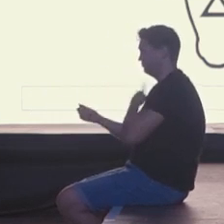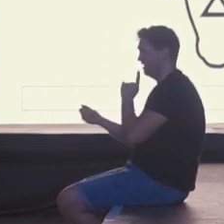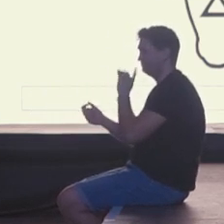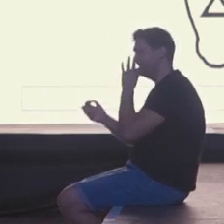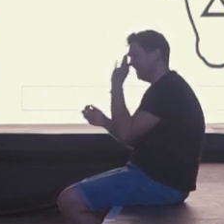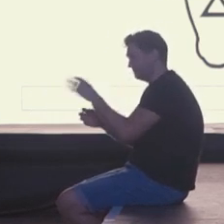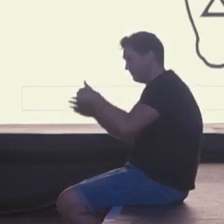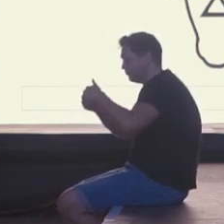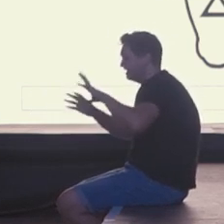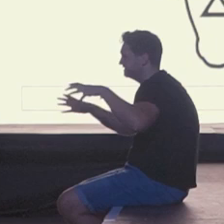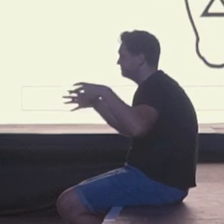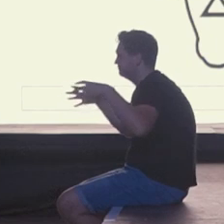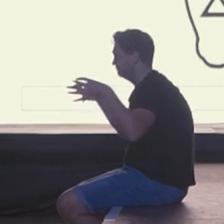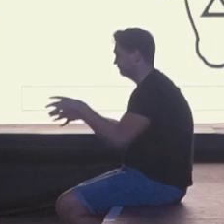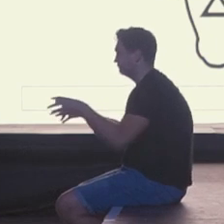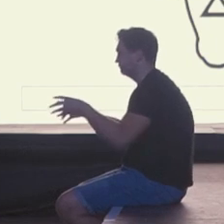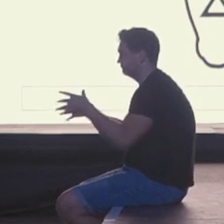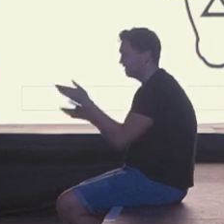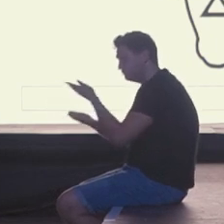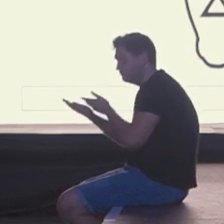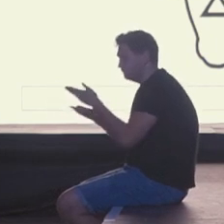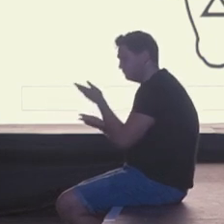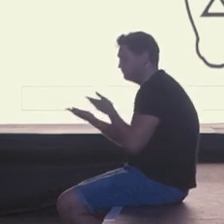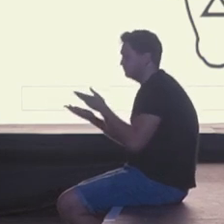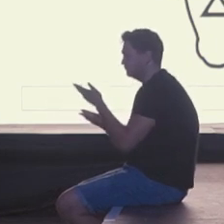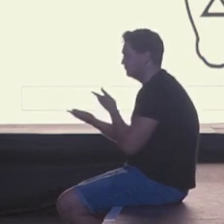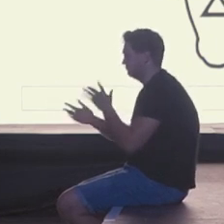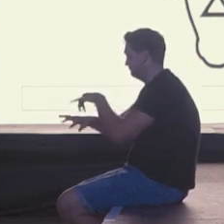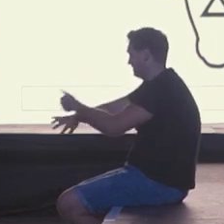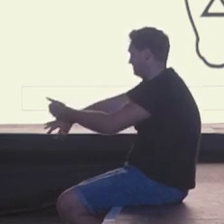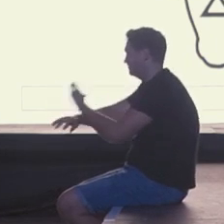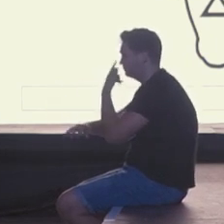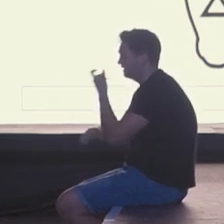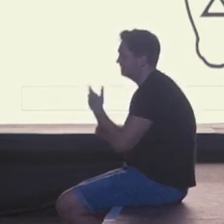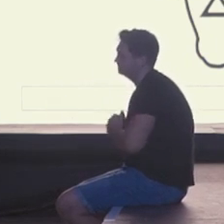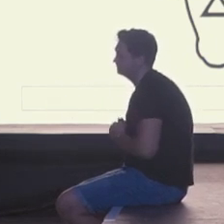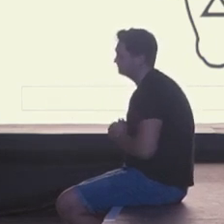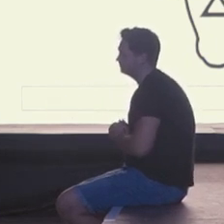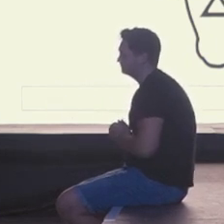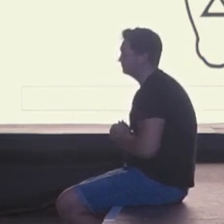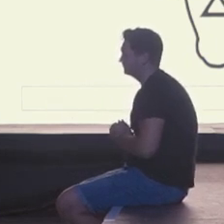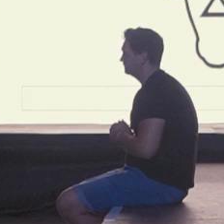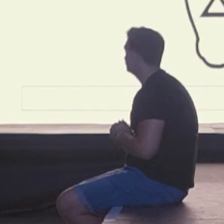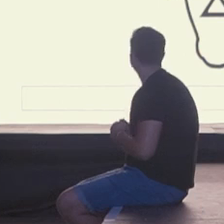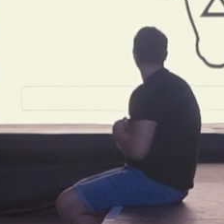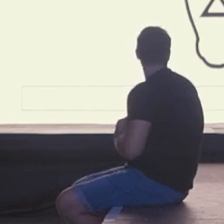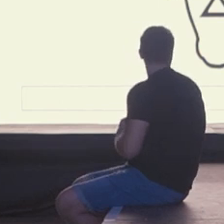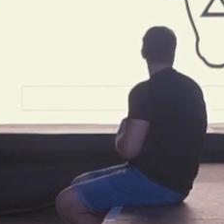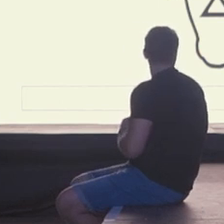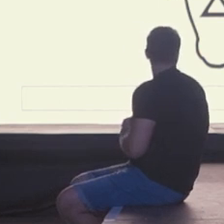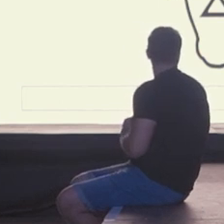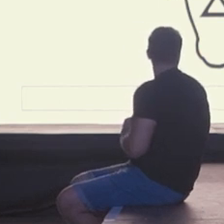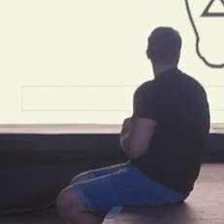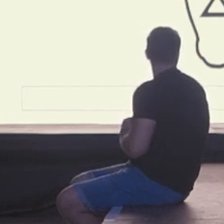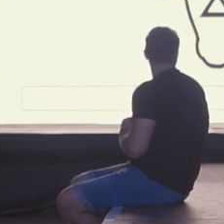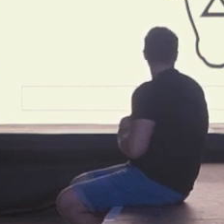of mates, make a WhatsApp chat, talk to us, and we can try to link you up with more people, and I guess keep that growing. So that's one